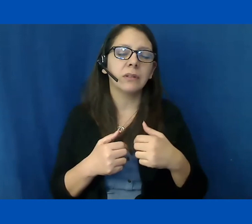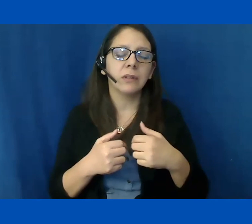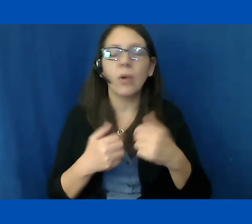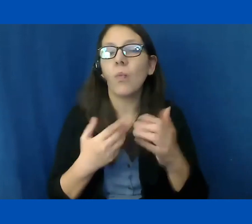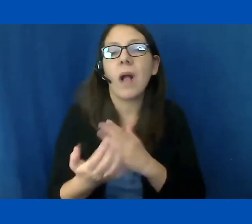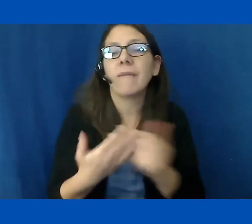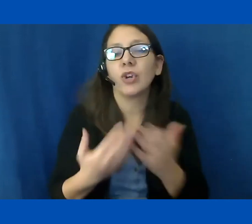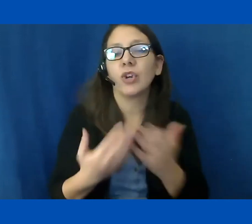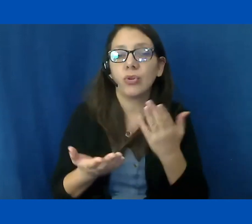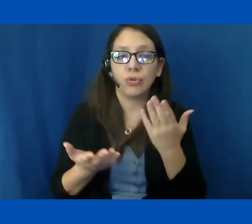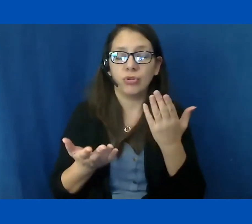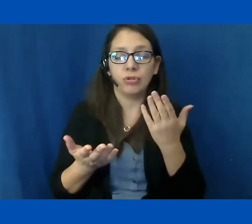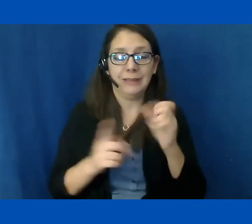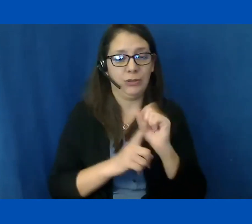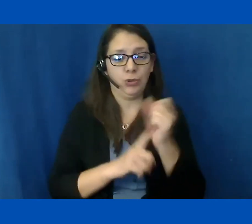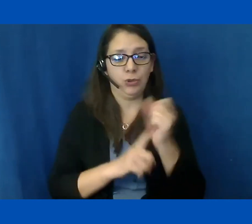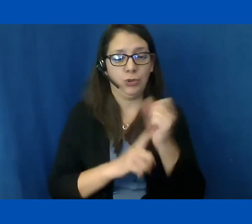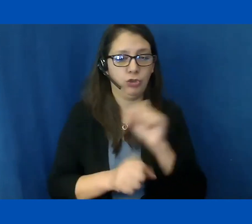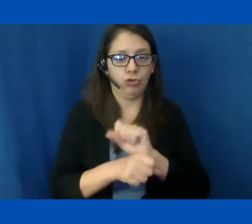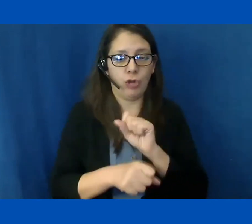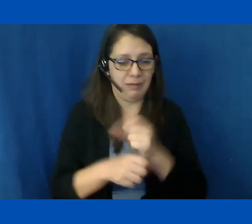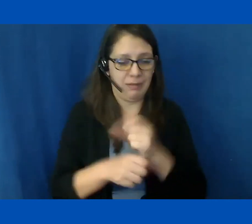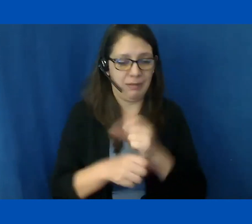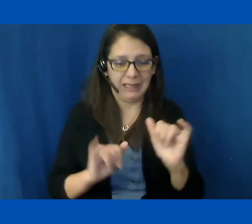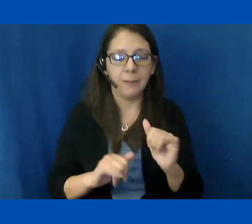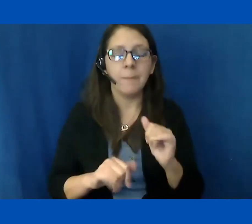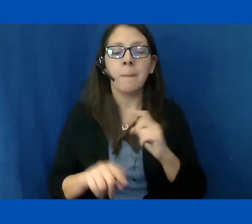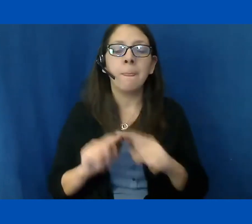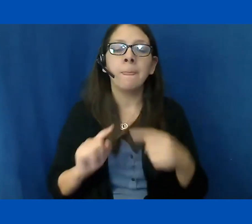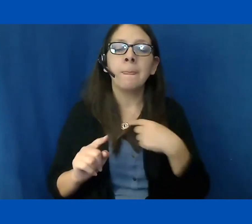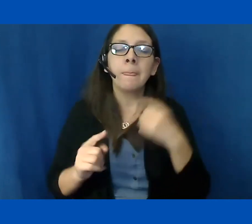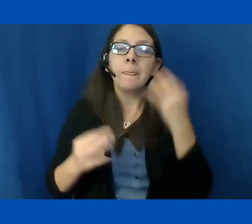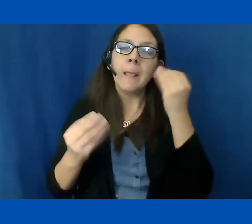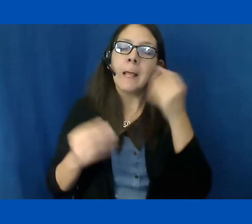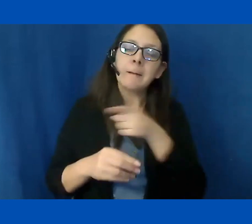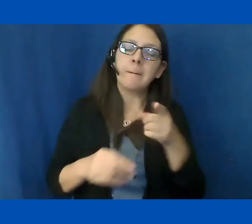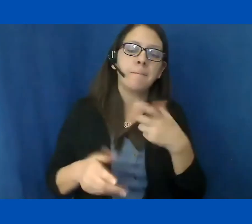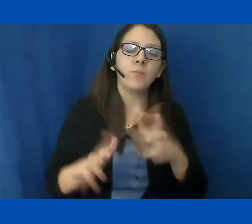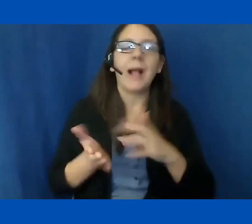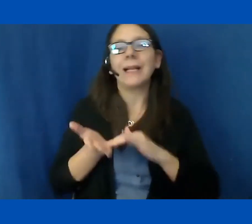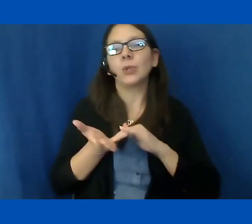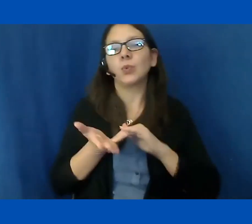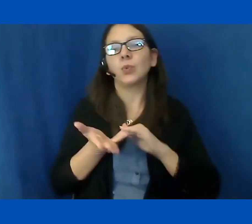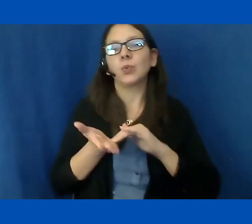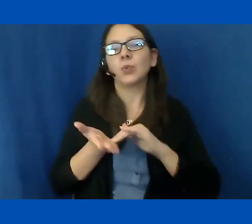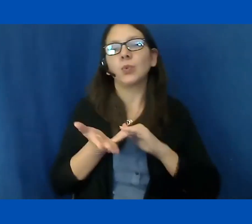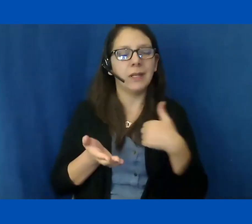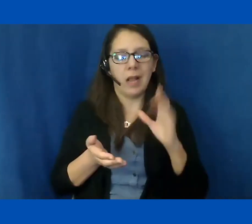be, right? So for me, I kind of didn't think of it as this is an excuse. I was just like, you know what, I'm gonna do what I